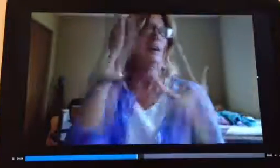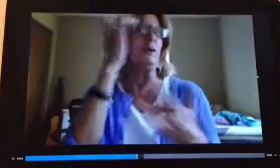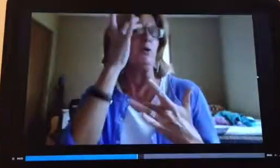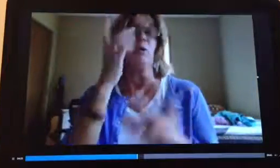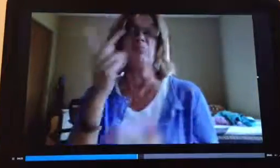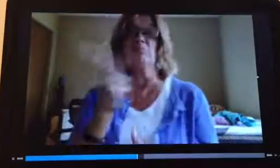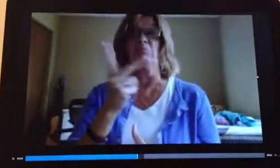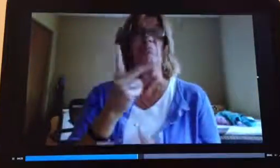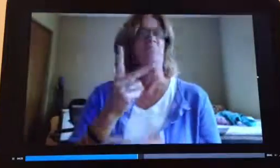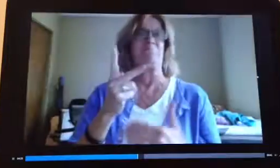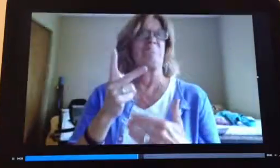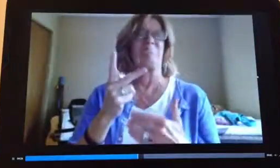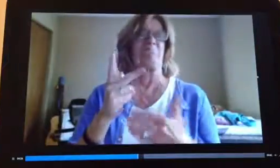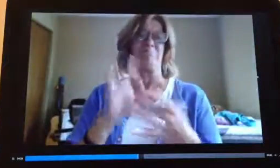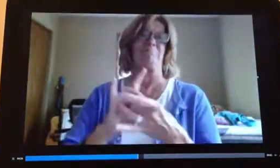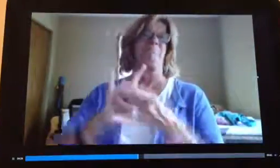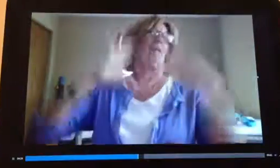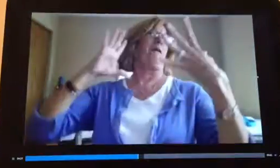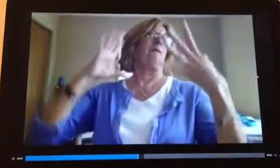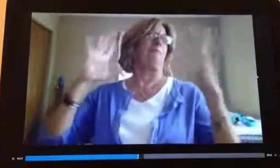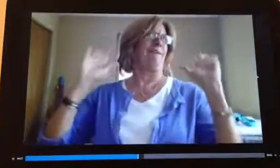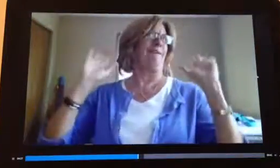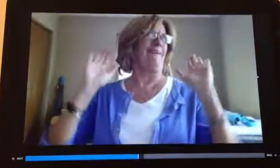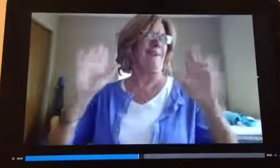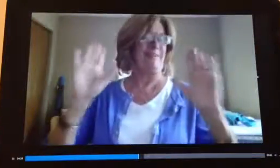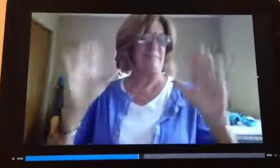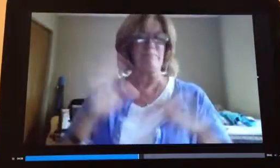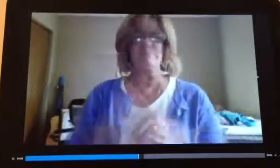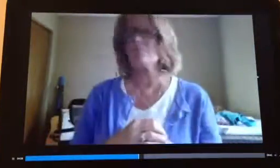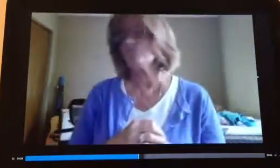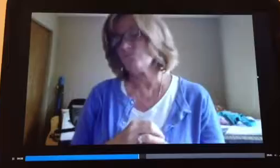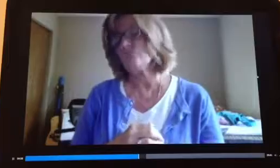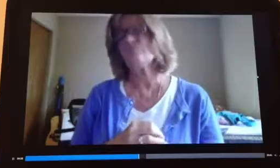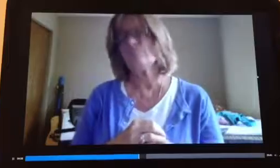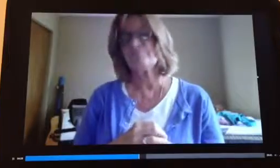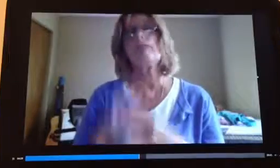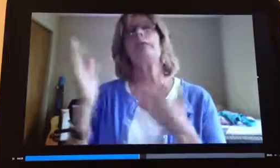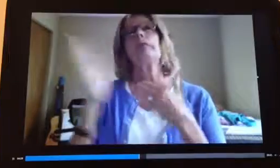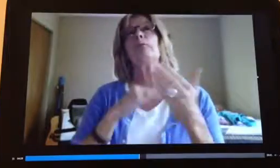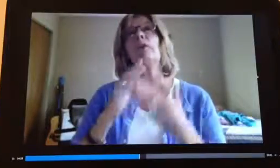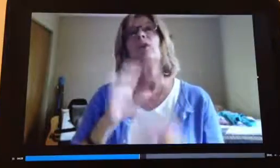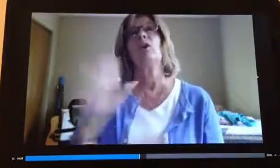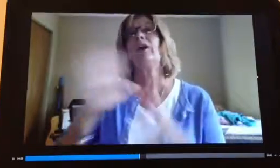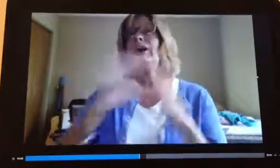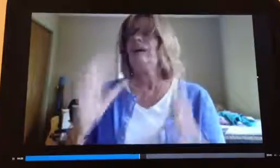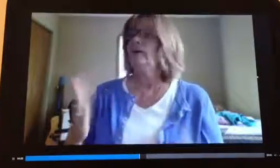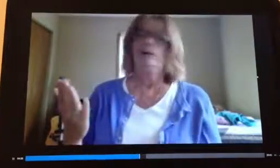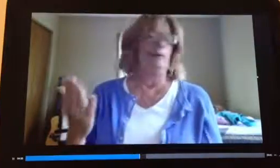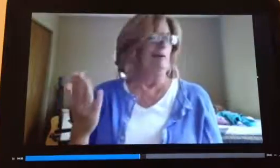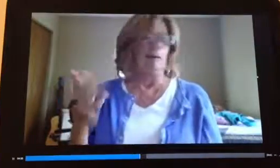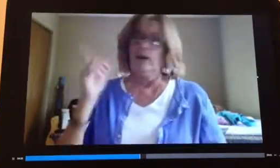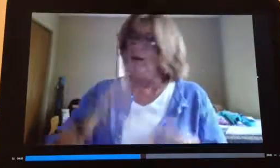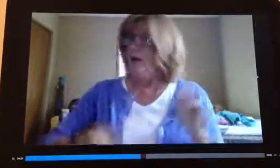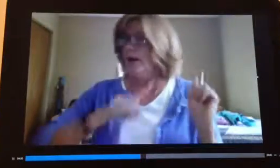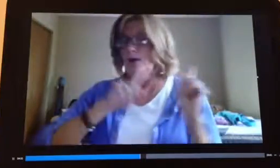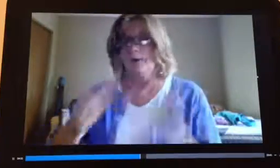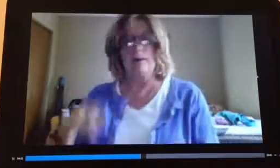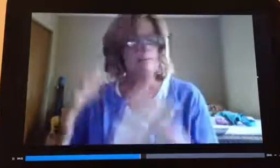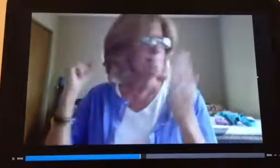And I had asked her, no, I did get a hold of her, and I asked her how she was out of town, and I asked her how she was doing with her eating disorder,